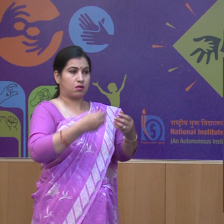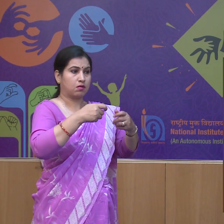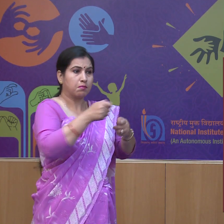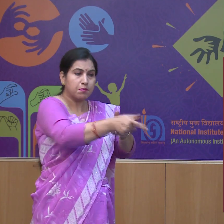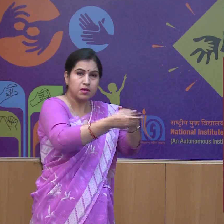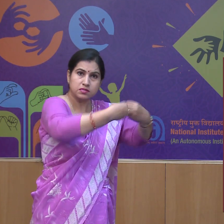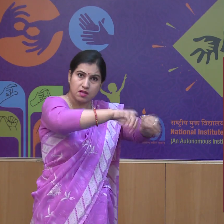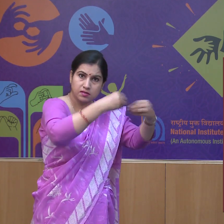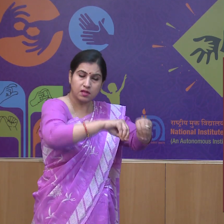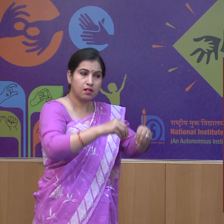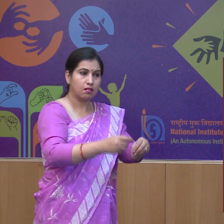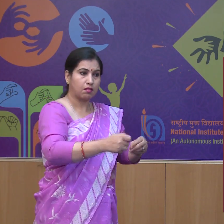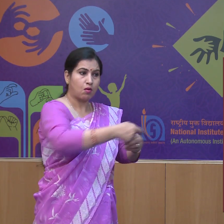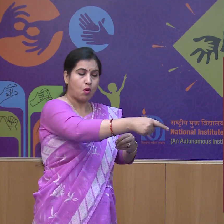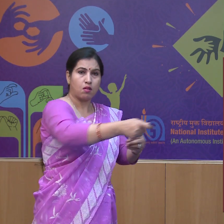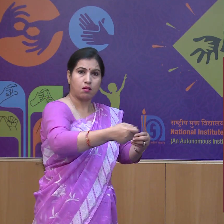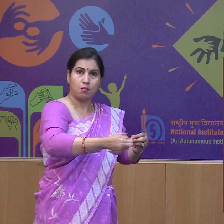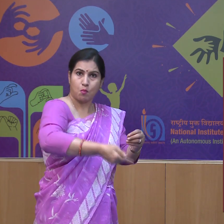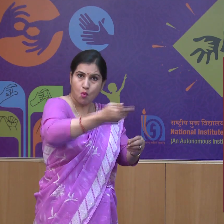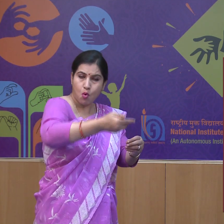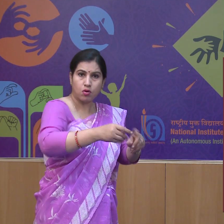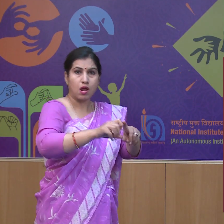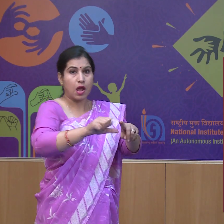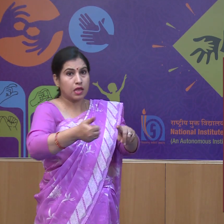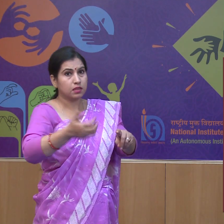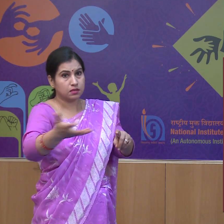as compared to the British goods,